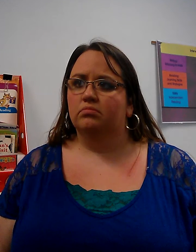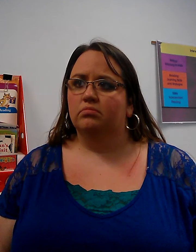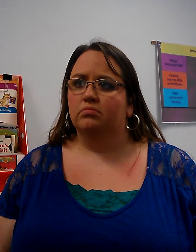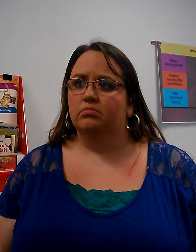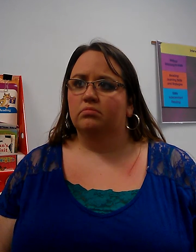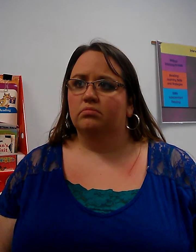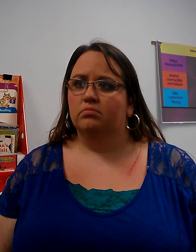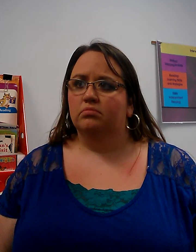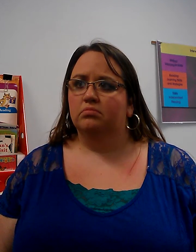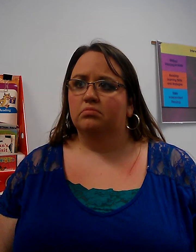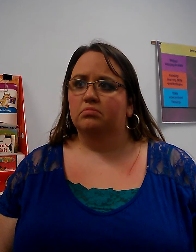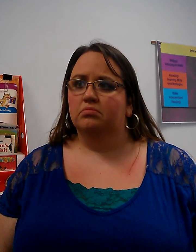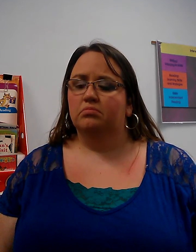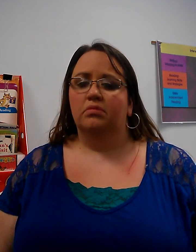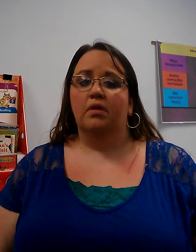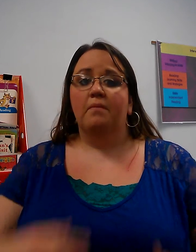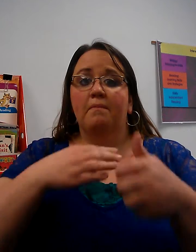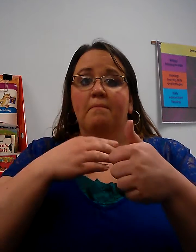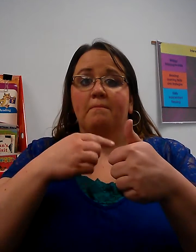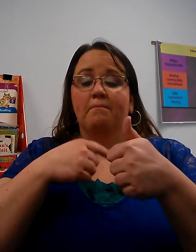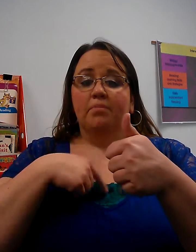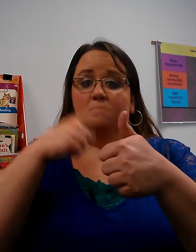cities into the suburbs.